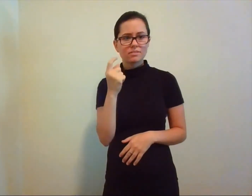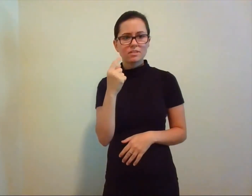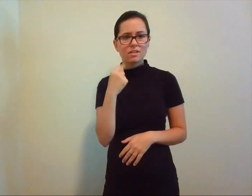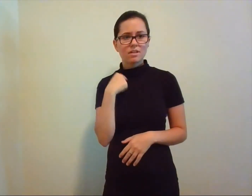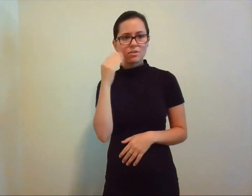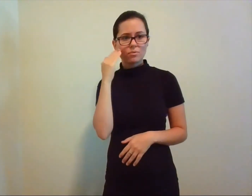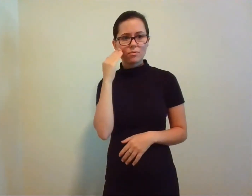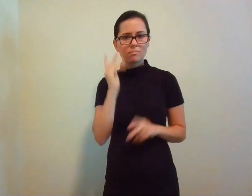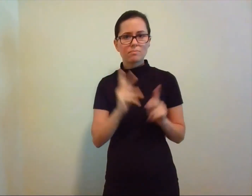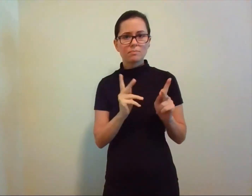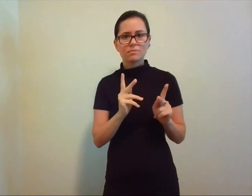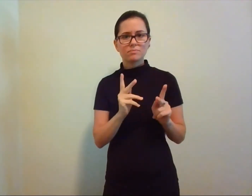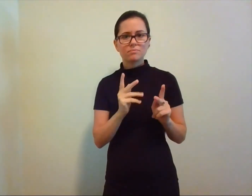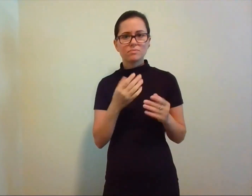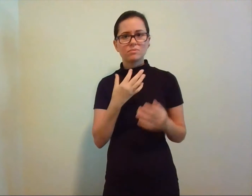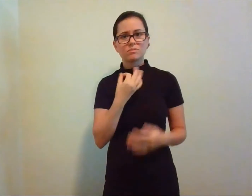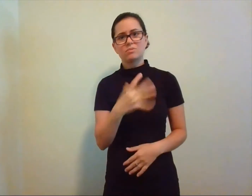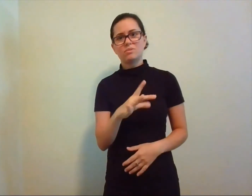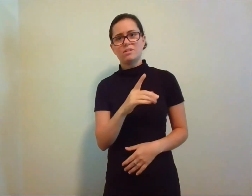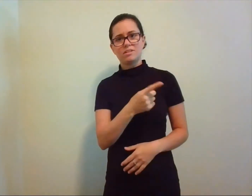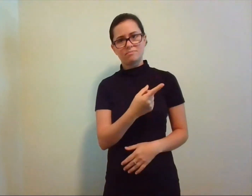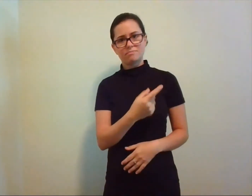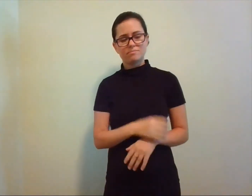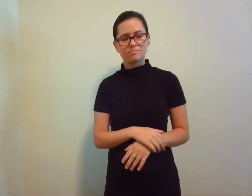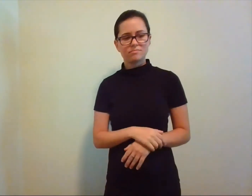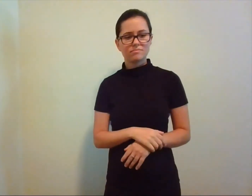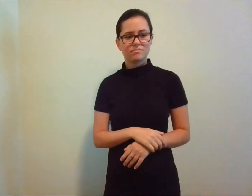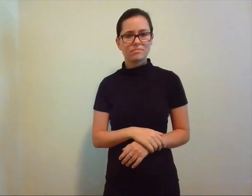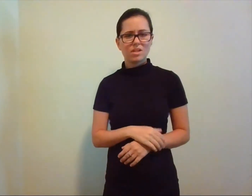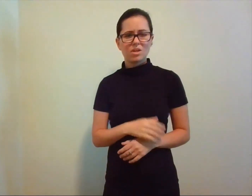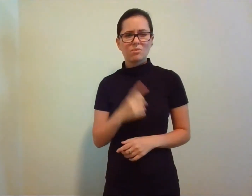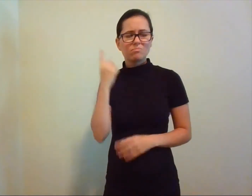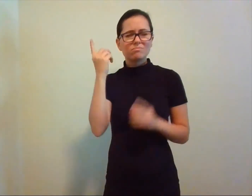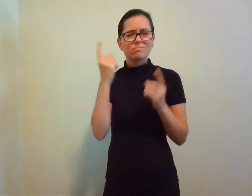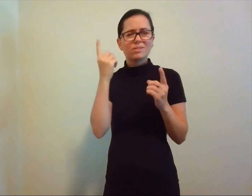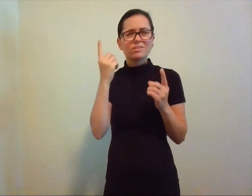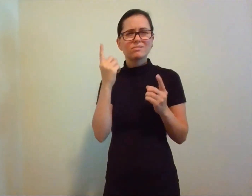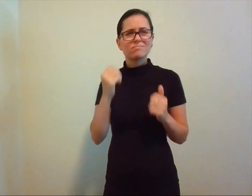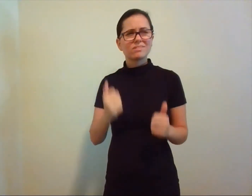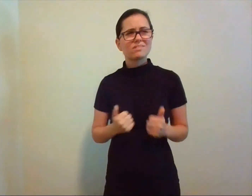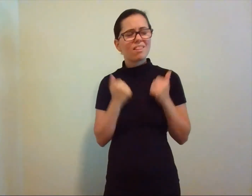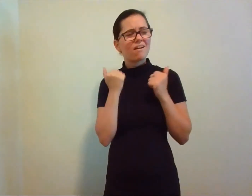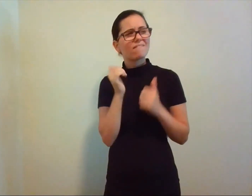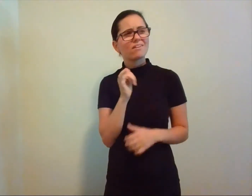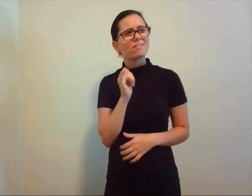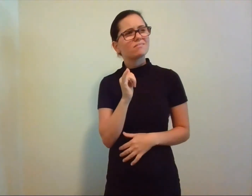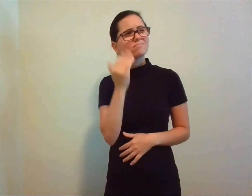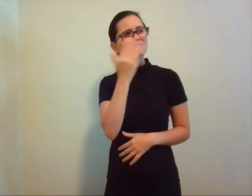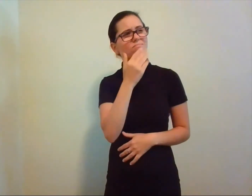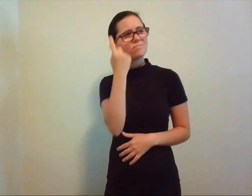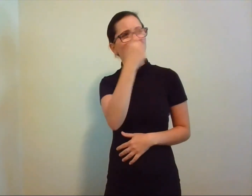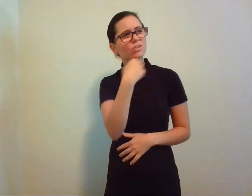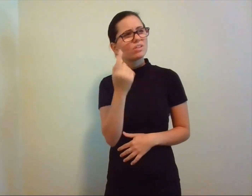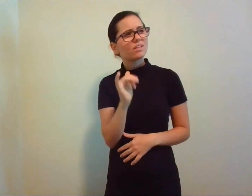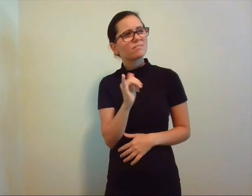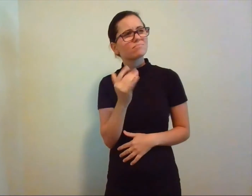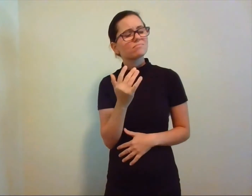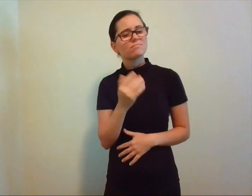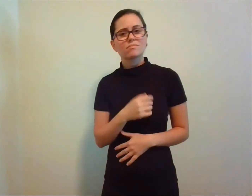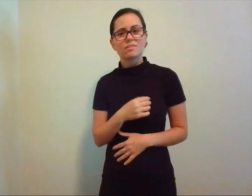apparently. Obviously, he made enough money. And probably continues to bring in a lot of money with the syndication of